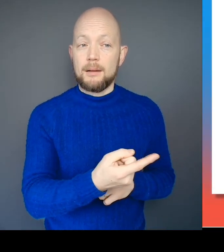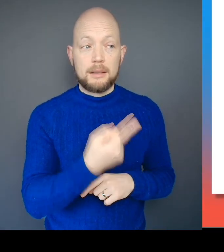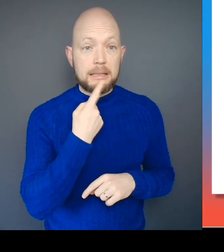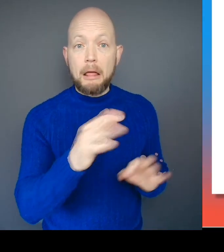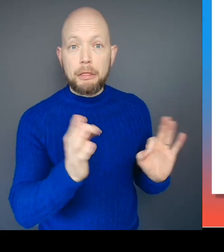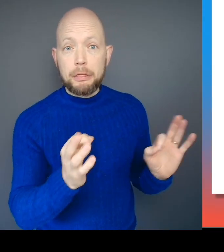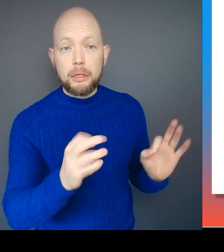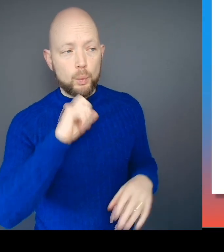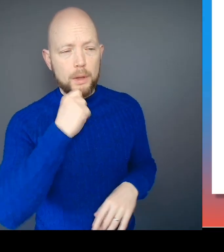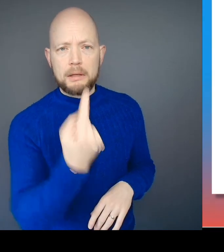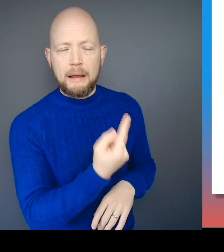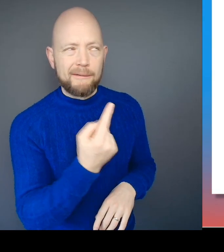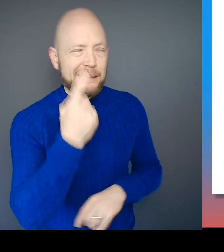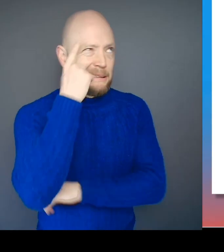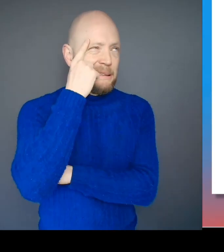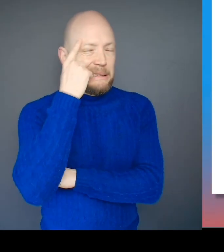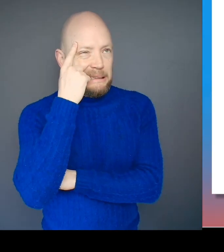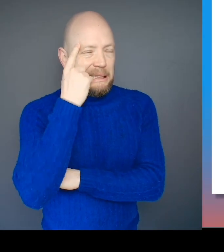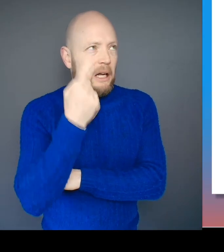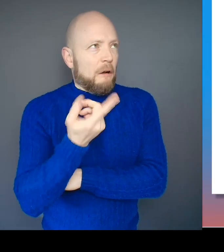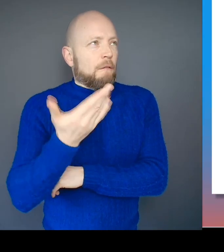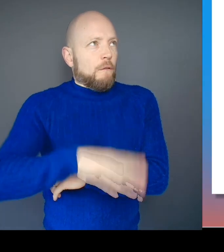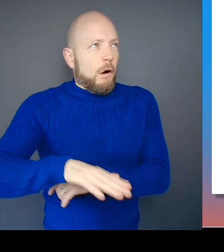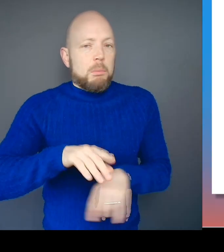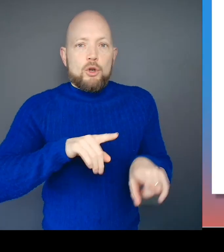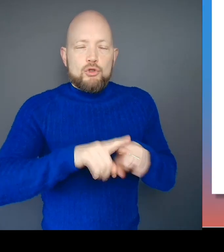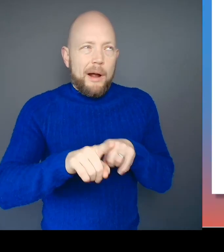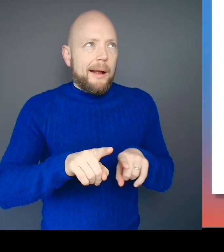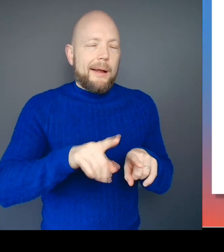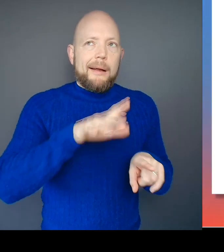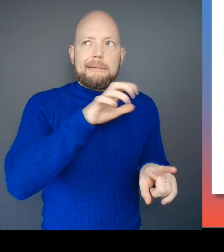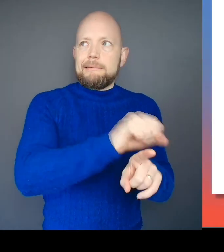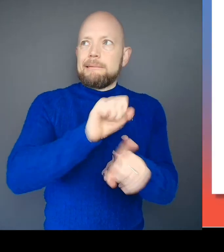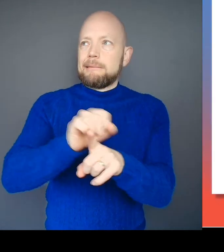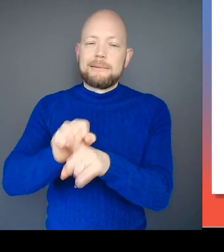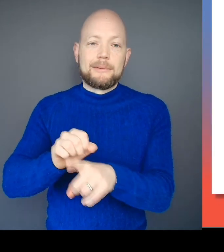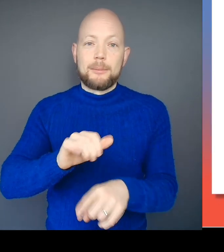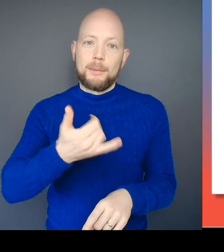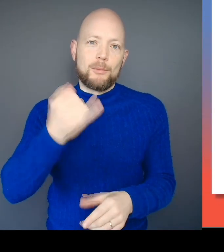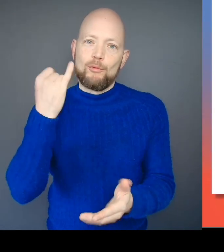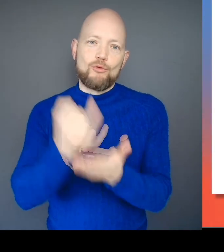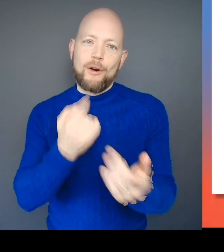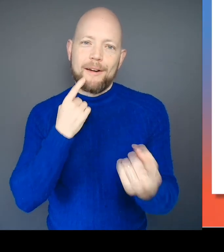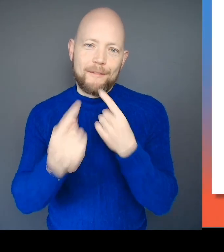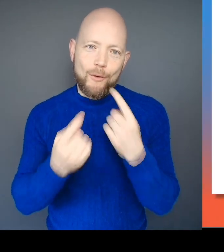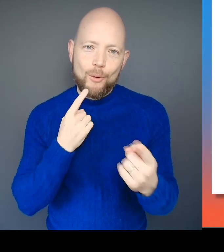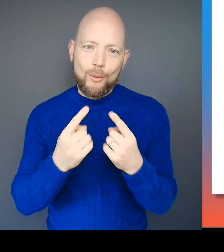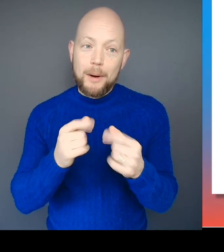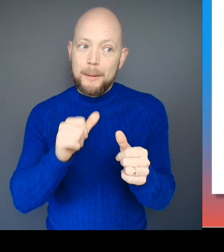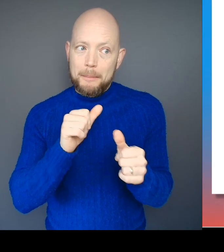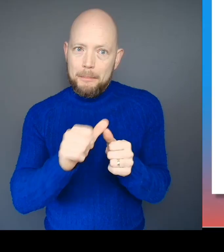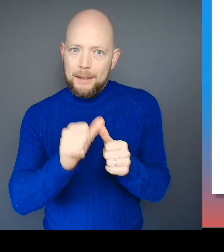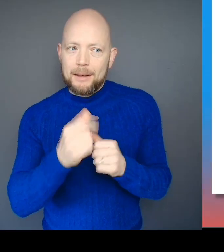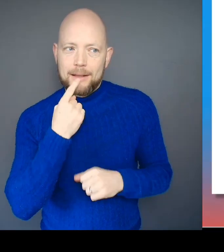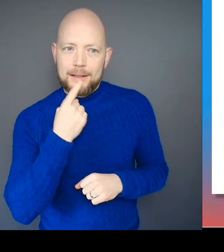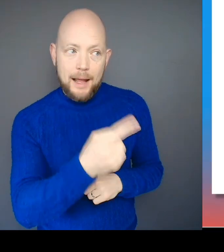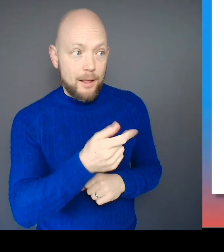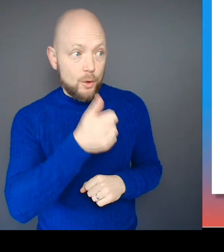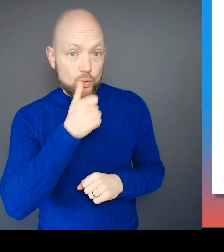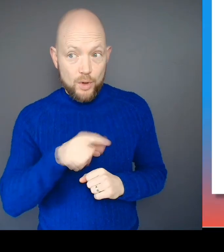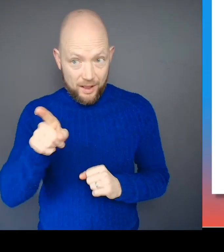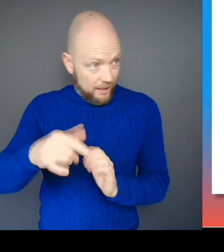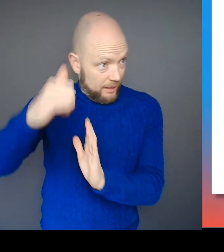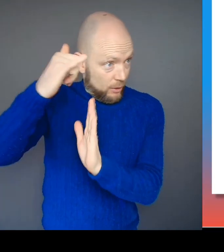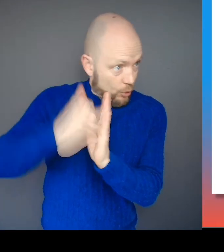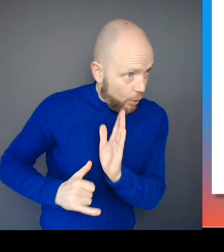are nice and recent and clean, but making it more specific is going to make it less risky that it will give you the wrong information